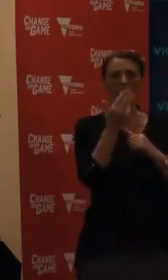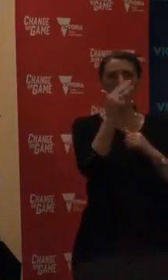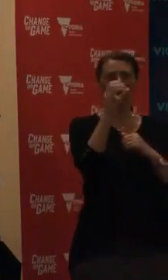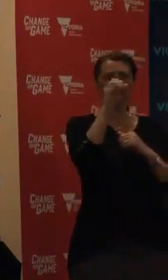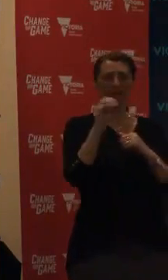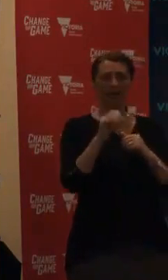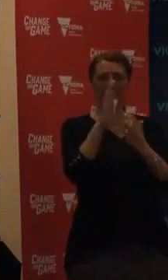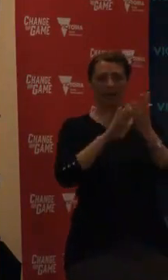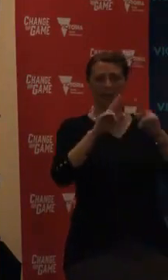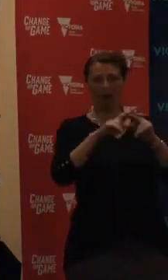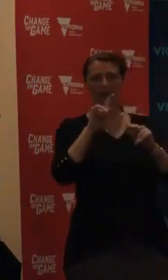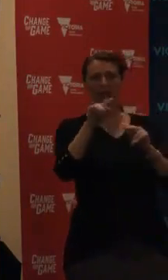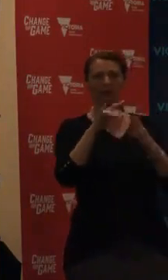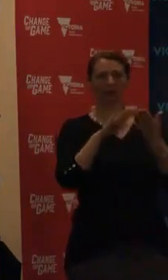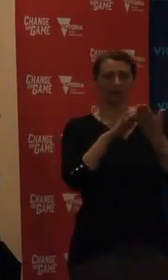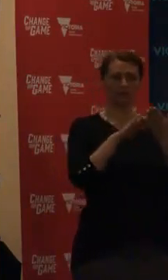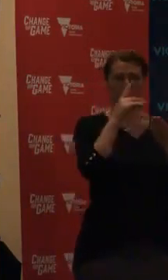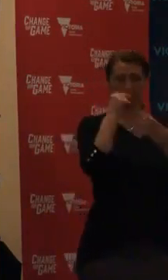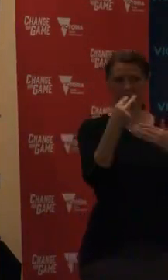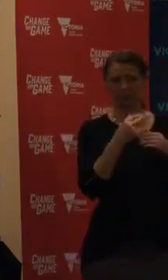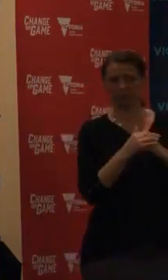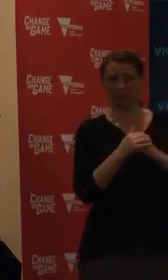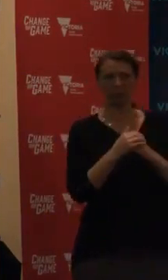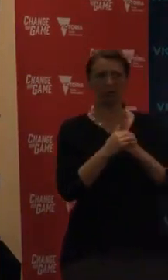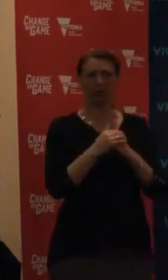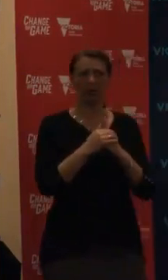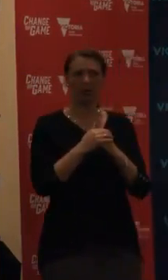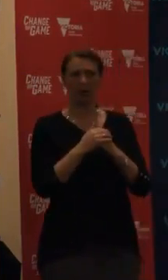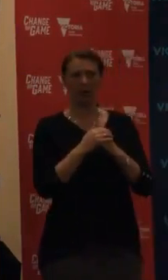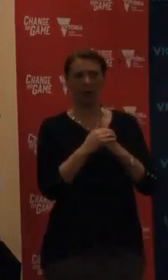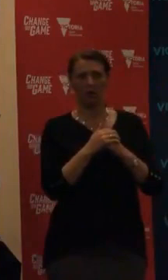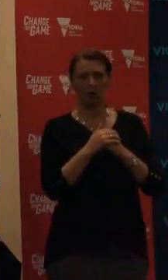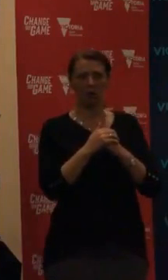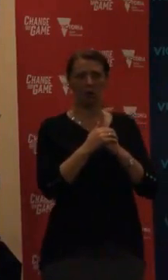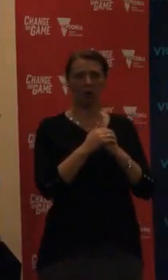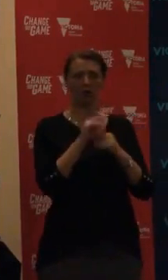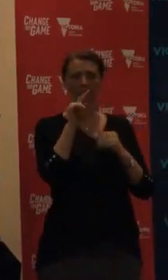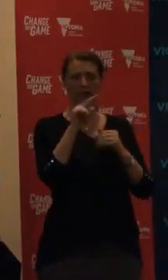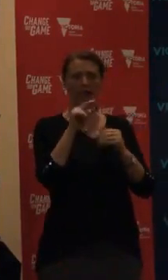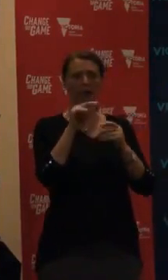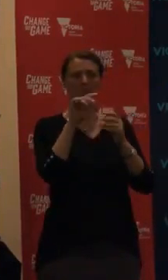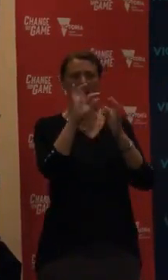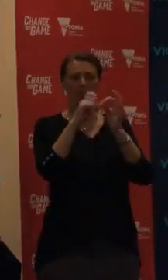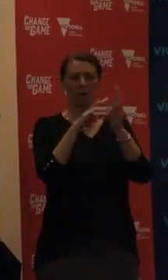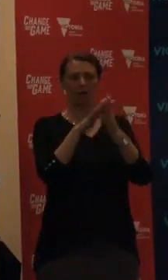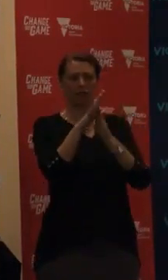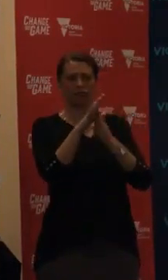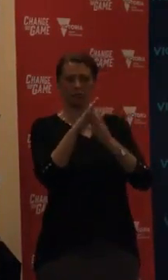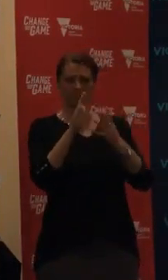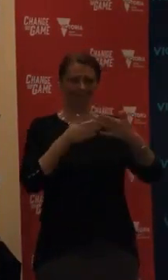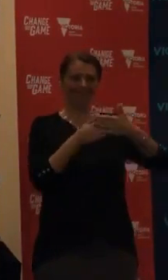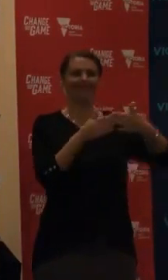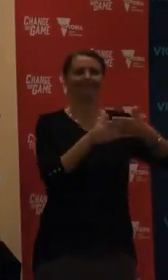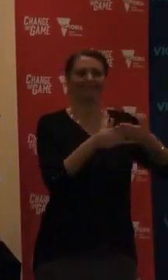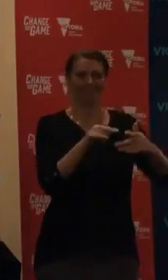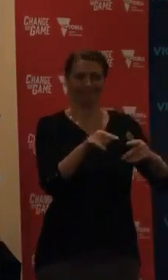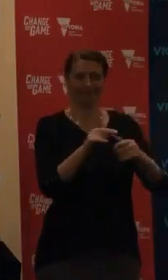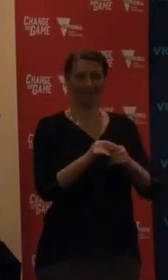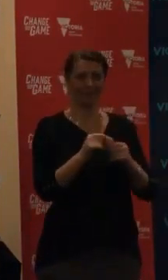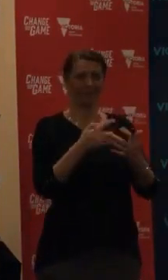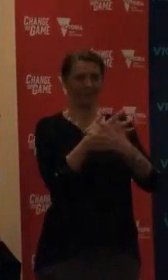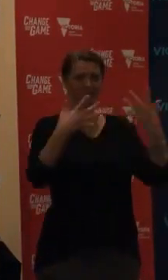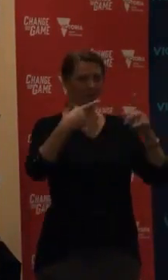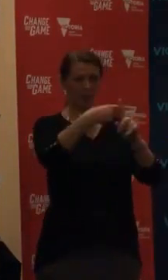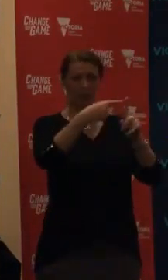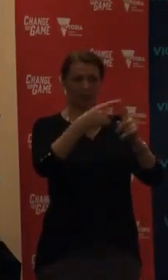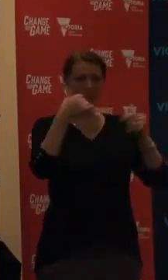the scheme had helped them, you know, broach that conversation, breach that wall, if you will. Massively